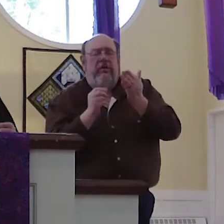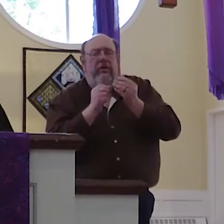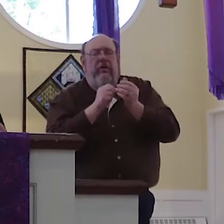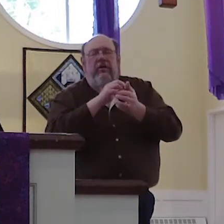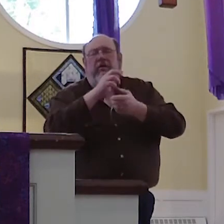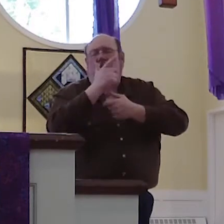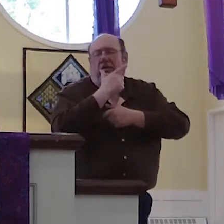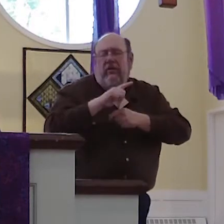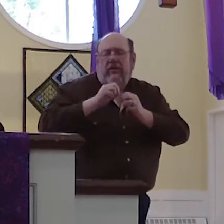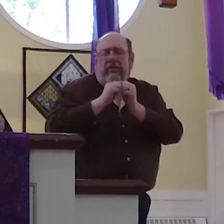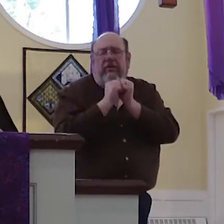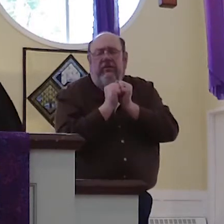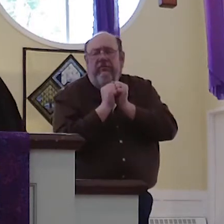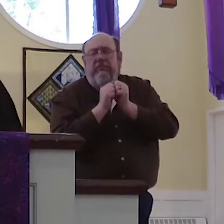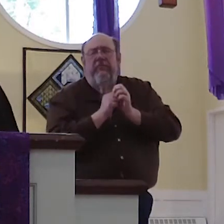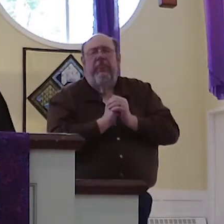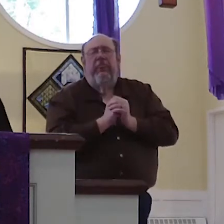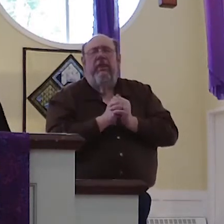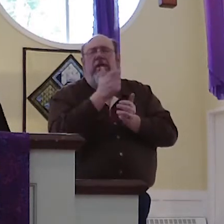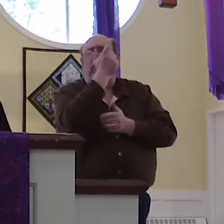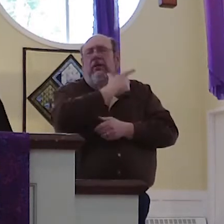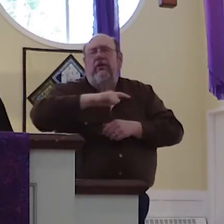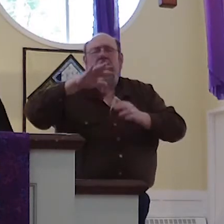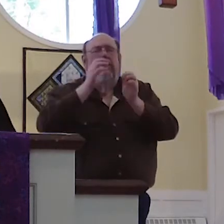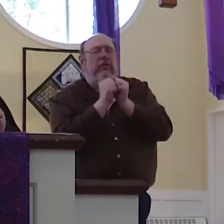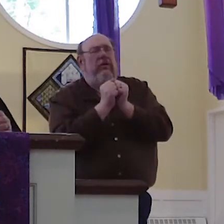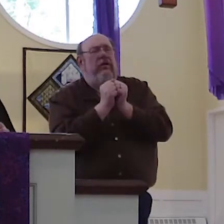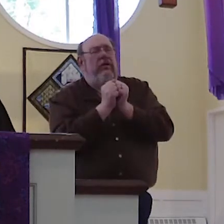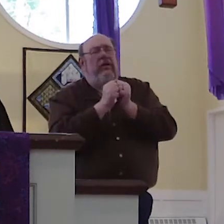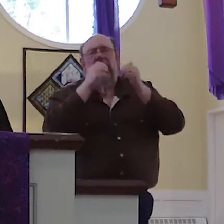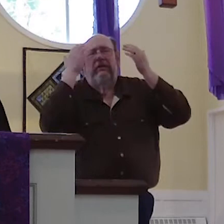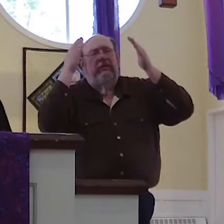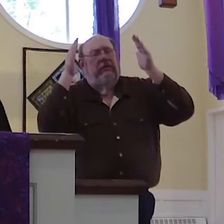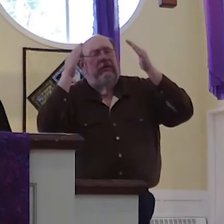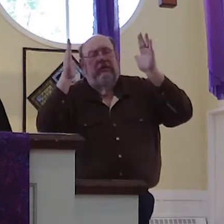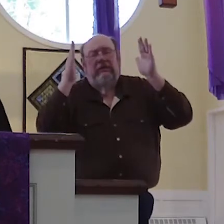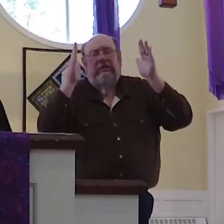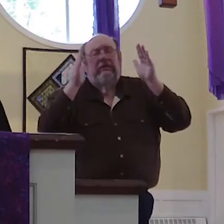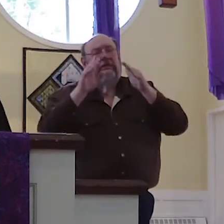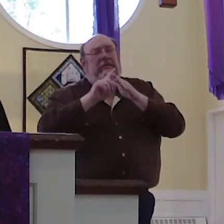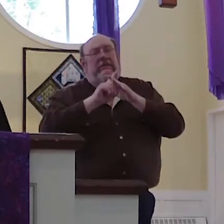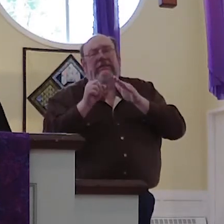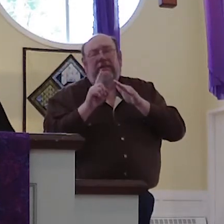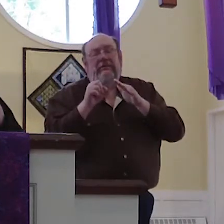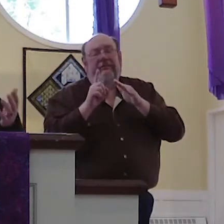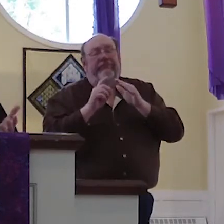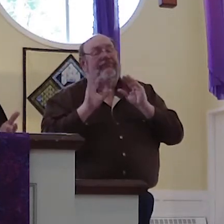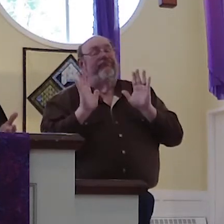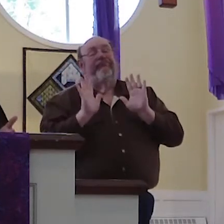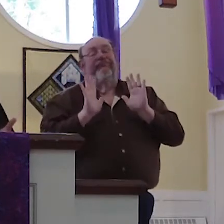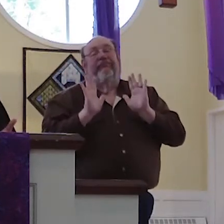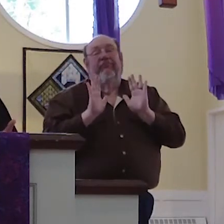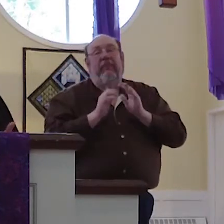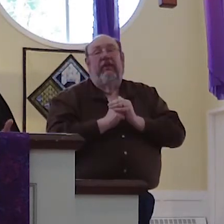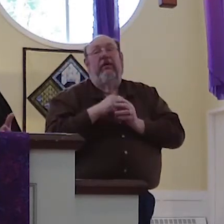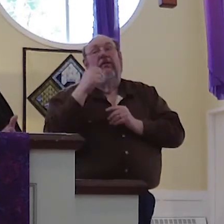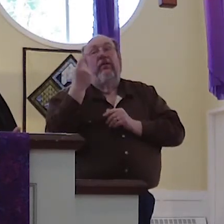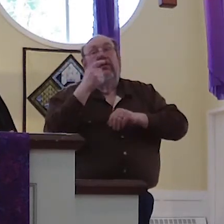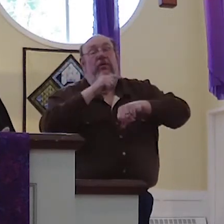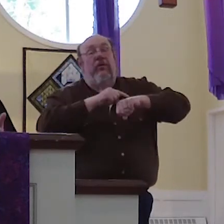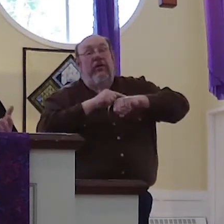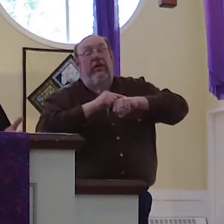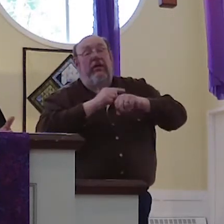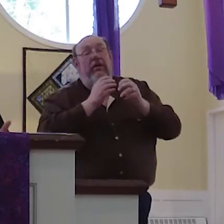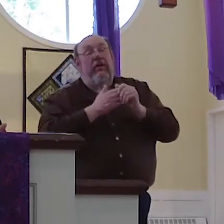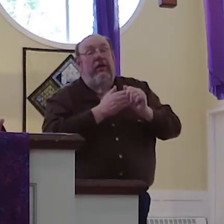With the Lord's Prayer, the words never seem to escape us or fail us. Except for the one time while I was leading worship early